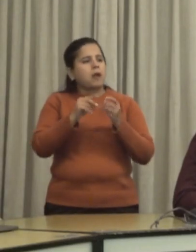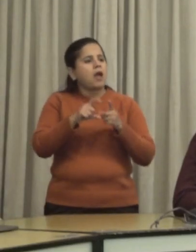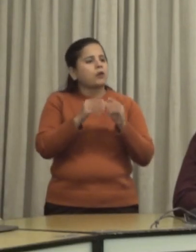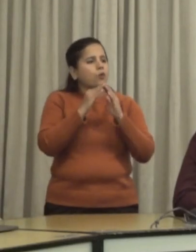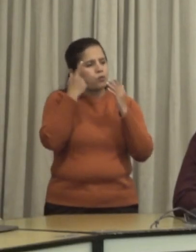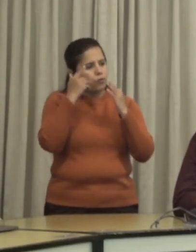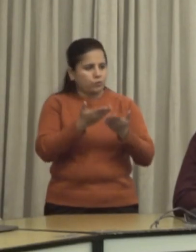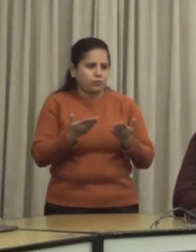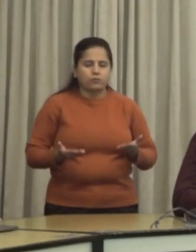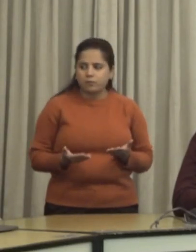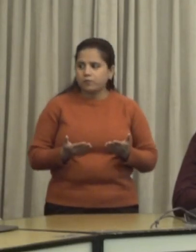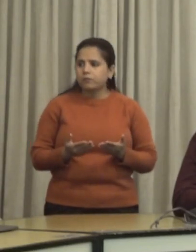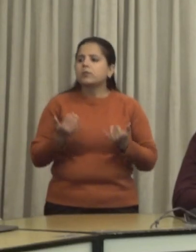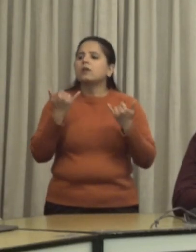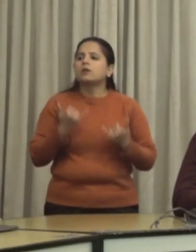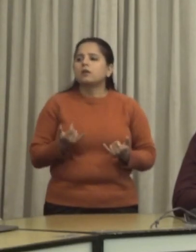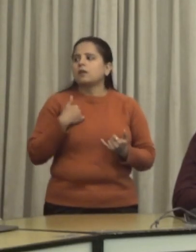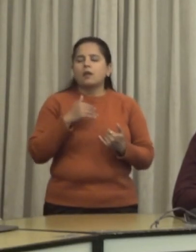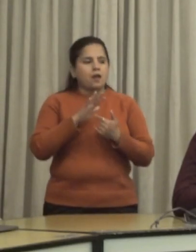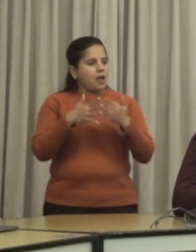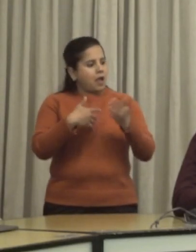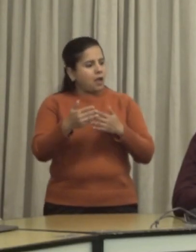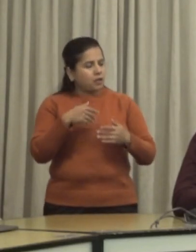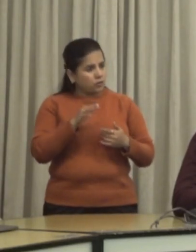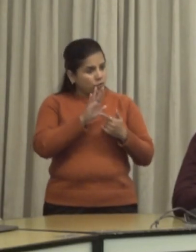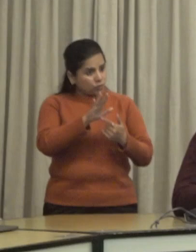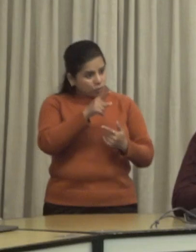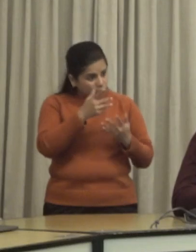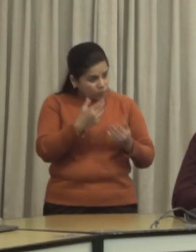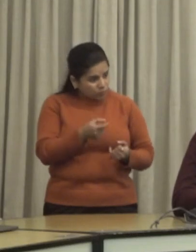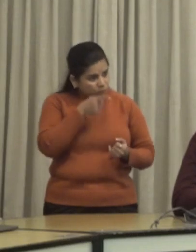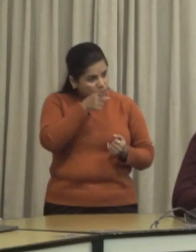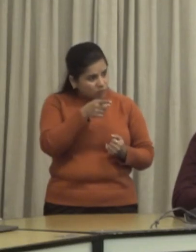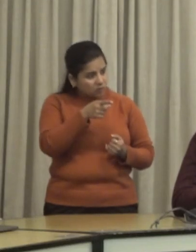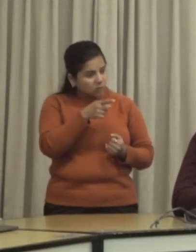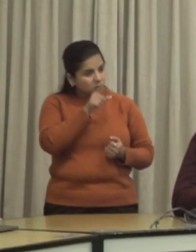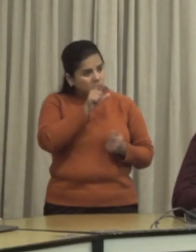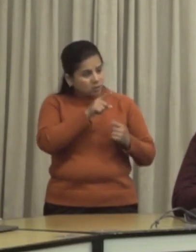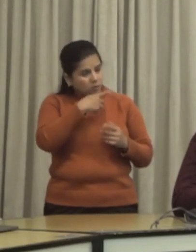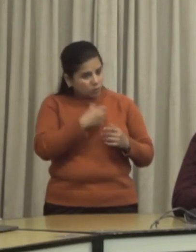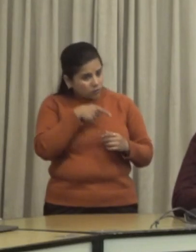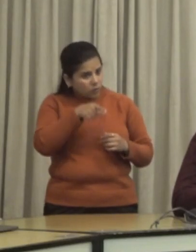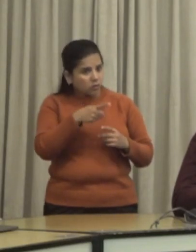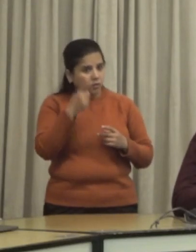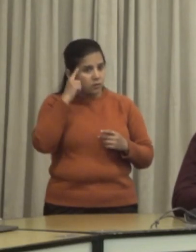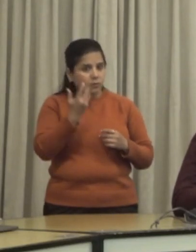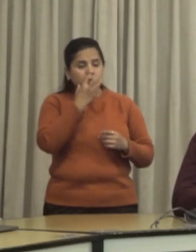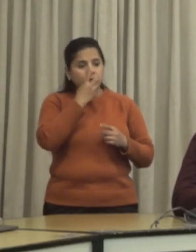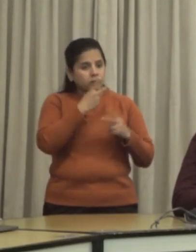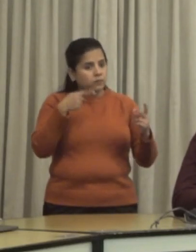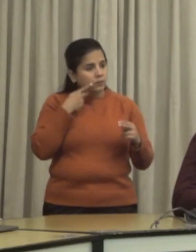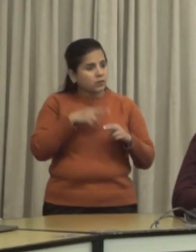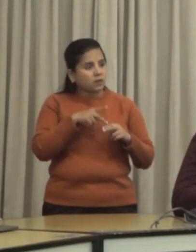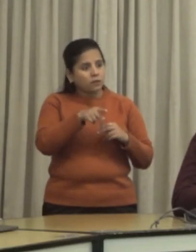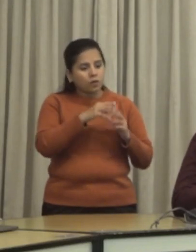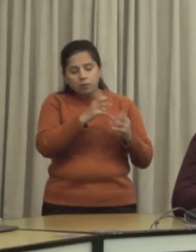you. And now with a show of hands, would you want to get intubated or go on mechanical ventilation if you crash at this